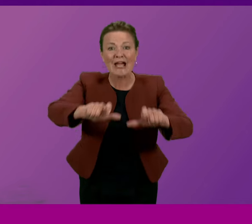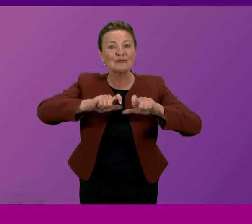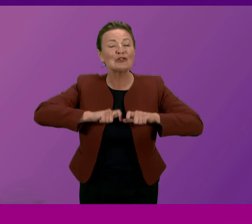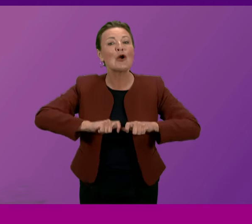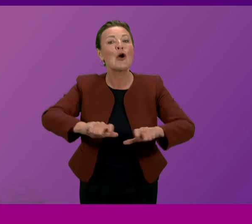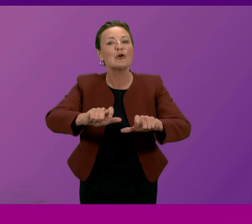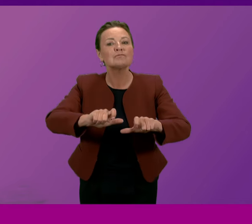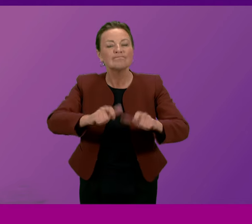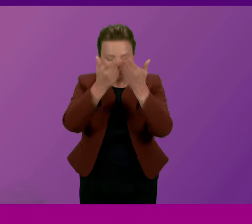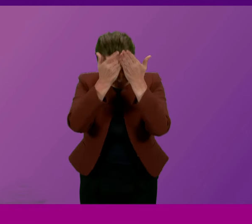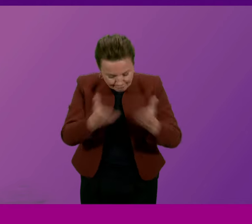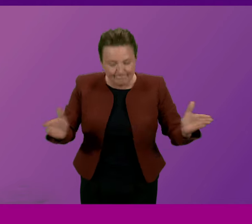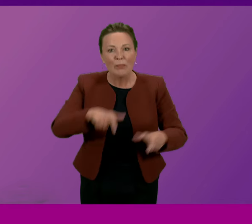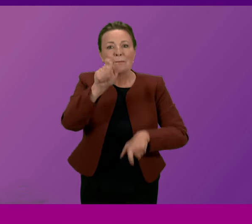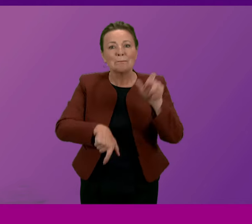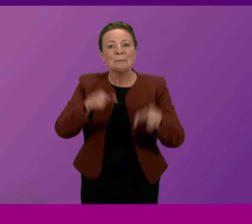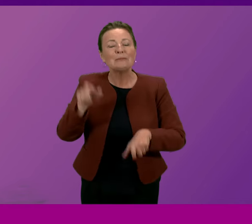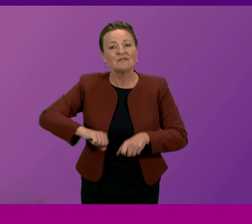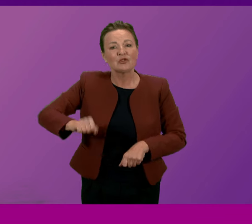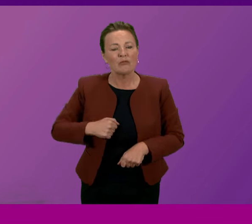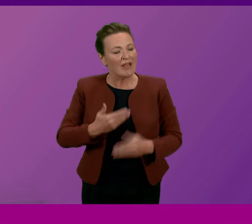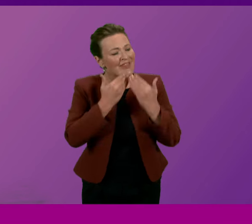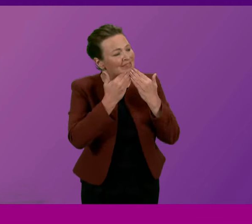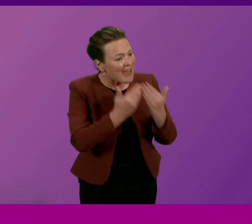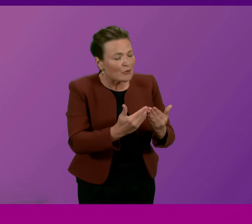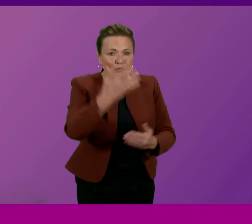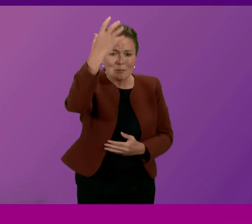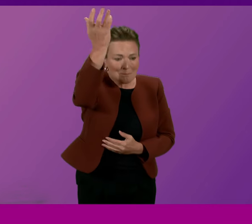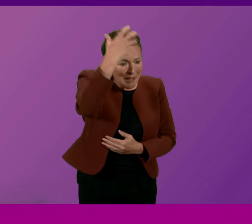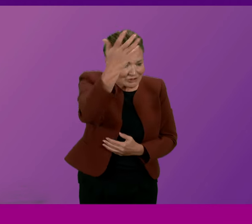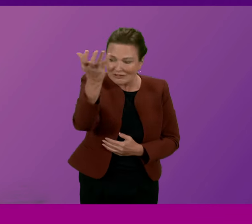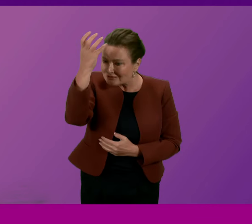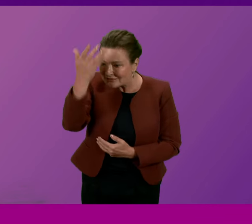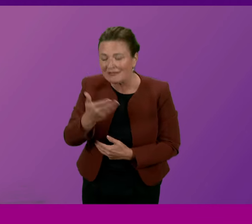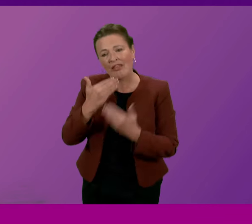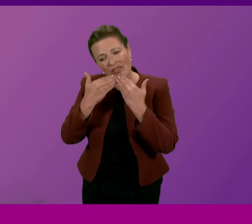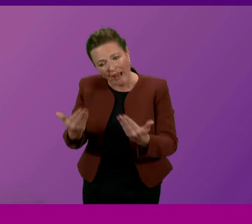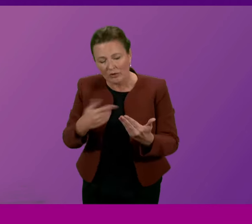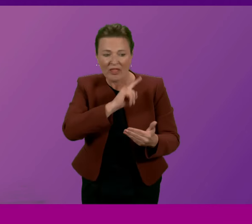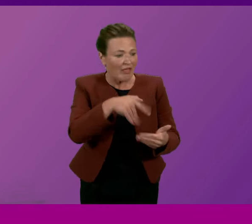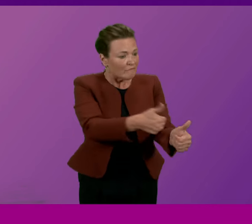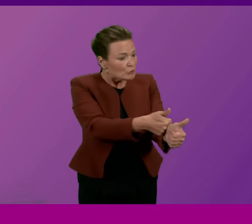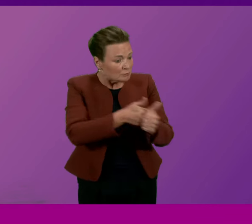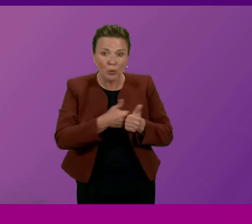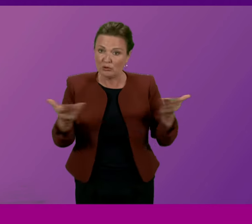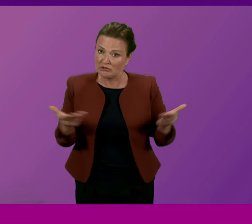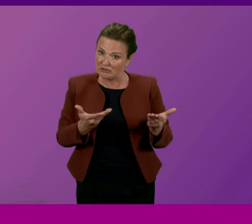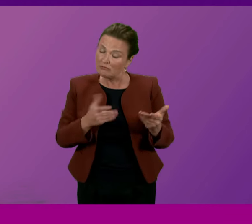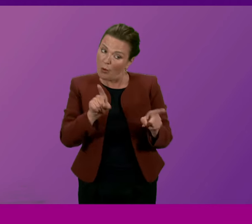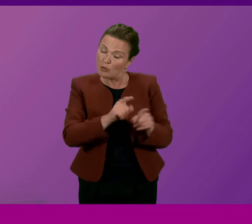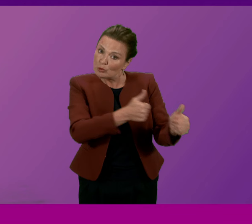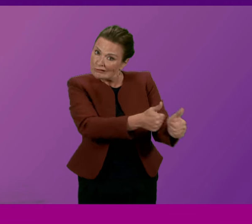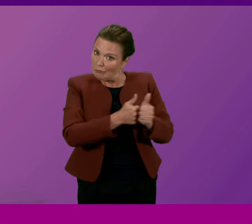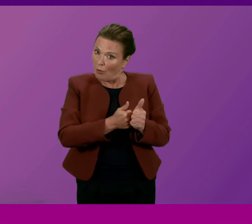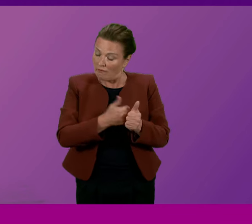Scotland. We thank you, Your Majesty, for your presence today, for the support you have given to our Parliament over the past 25